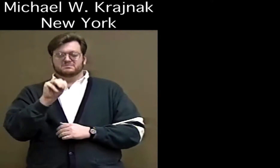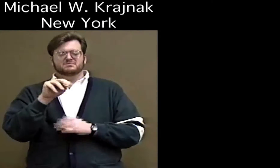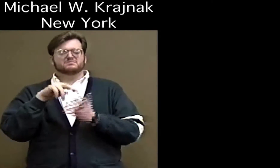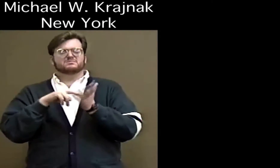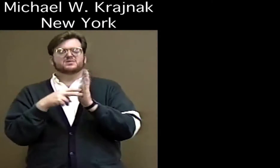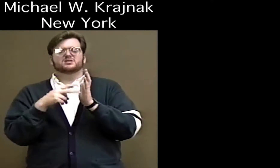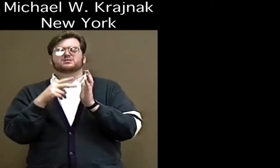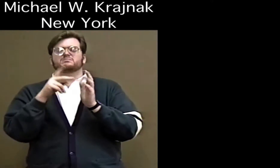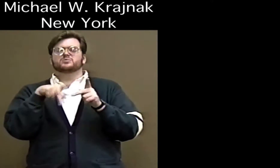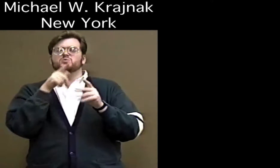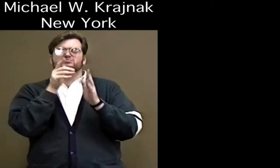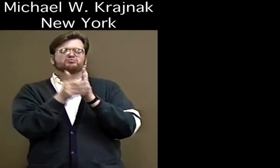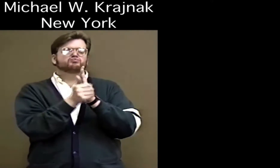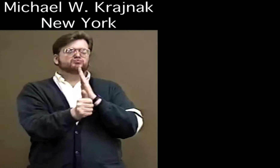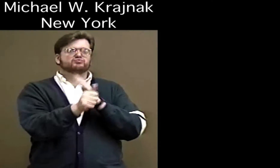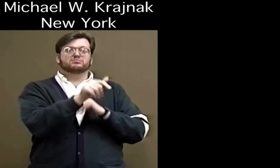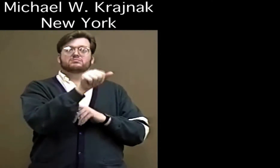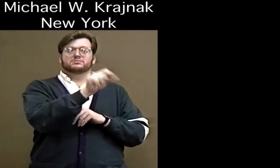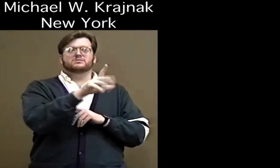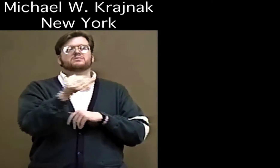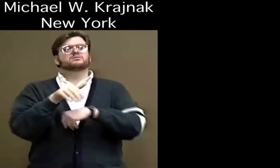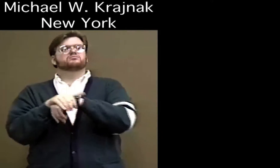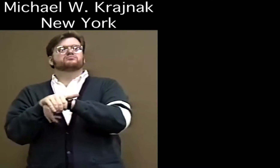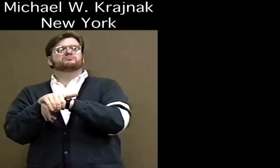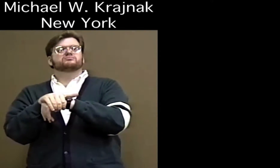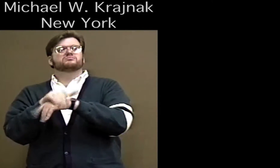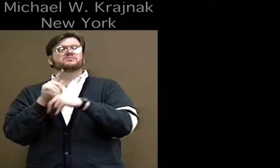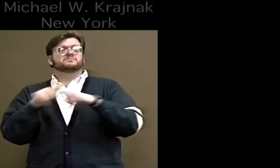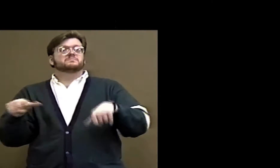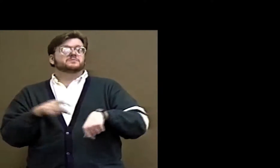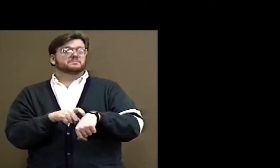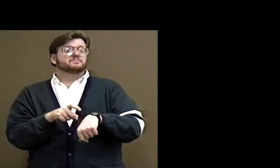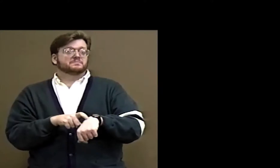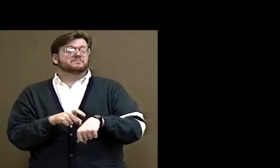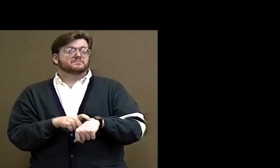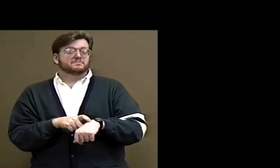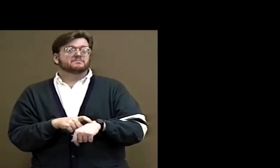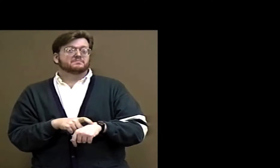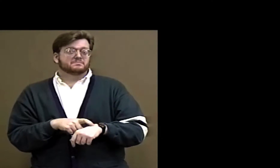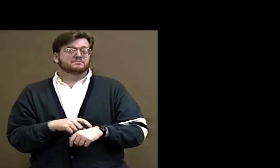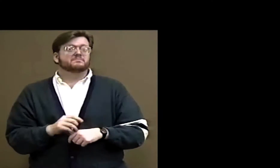Bilingualism is when you are simultaneously skilled in English and American Sign Language.